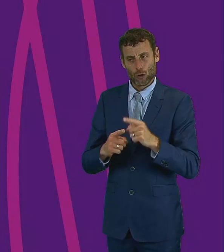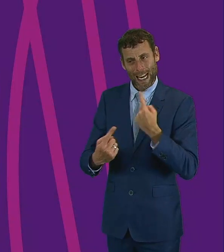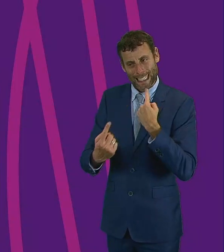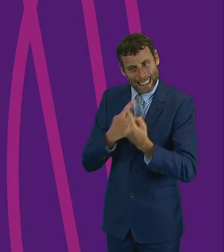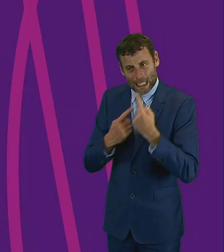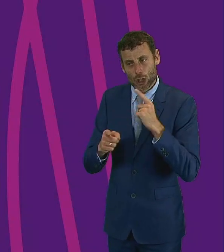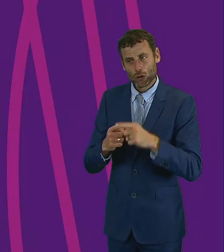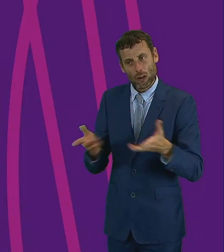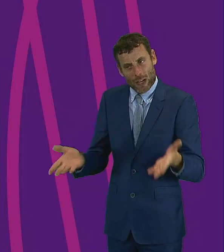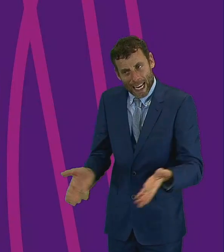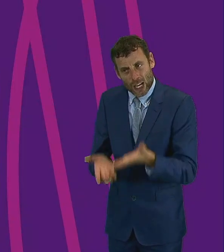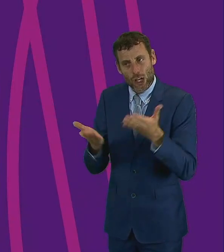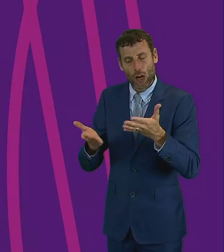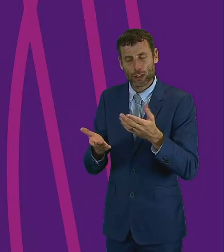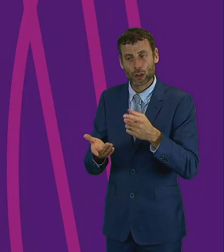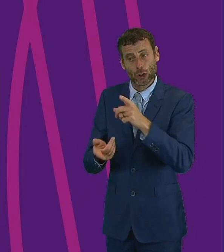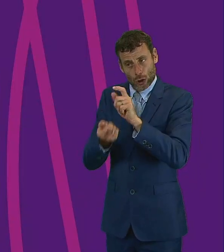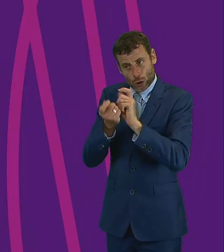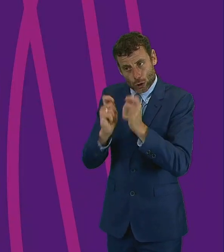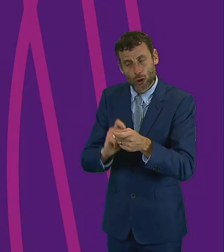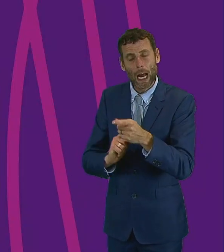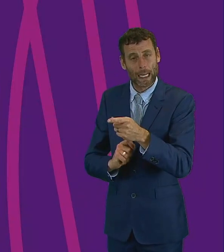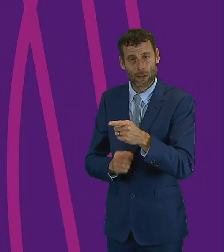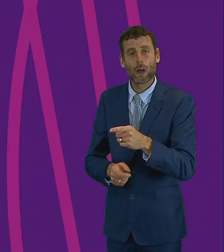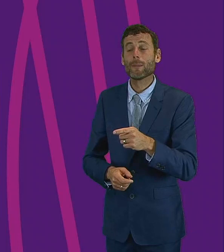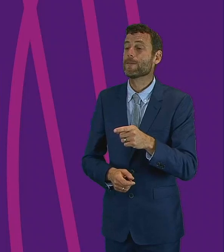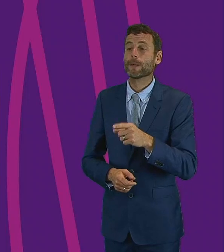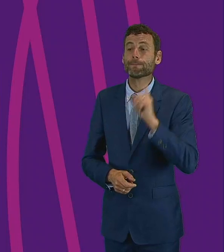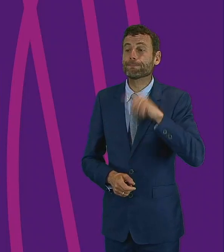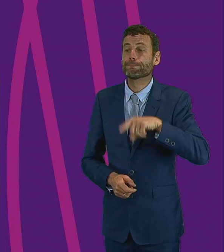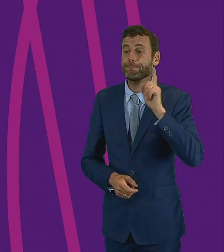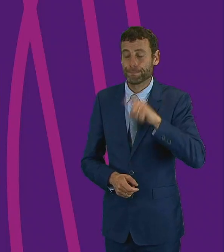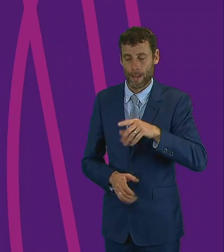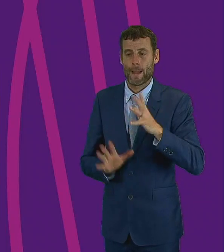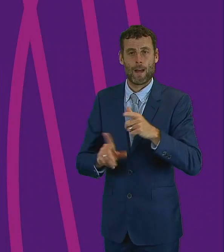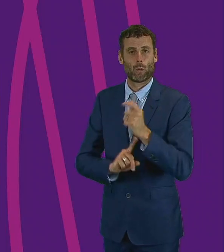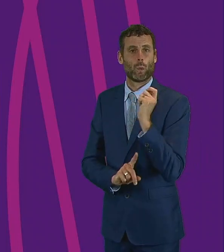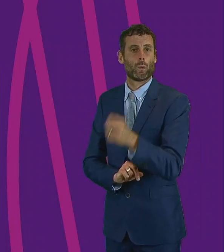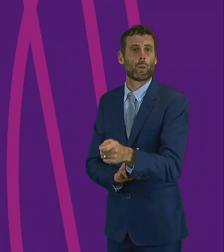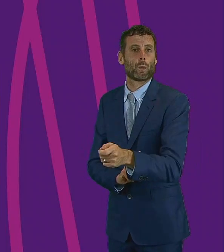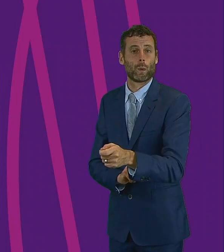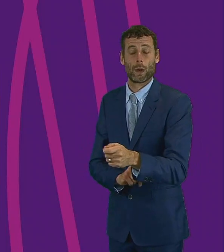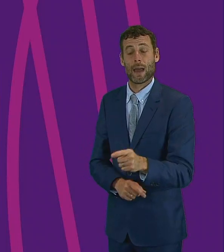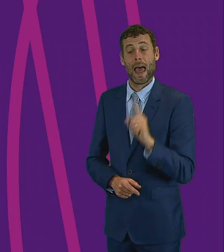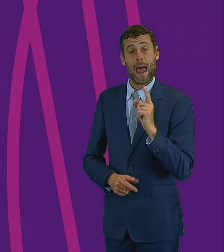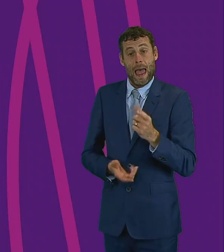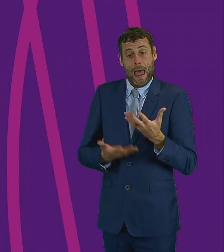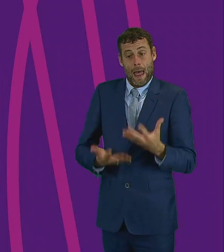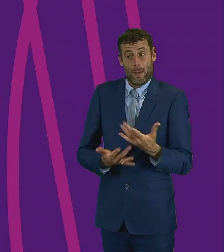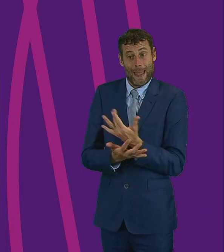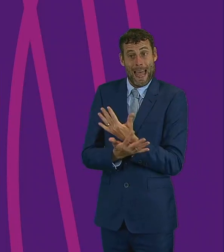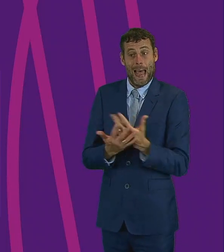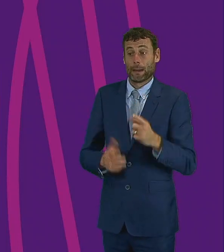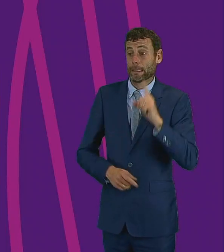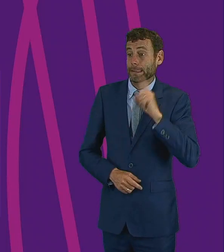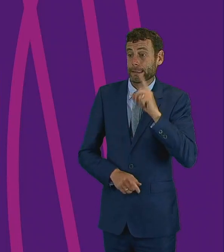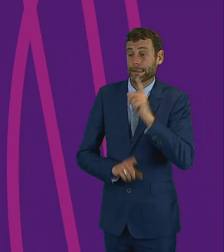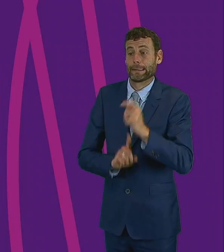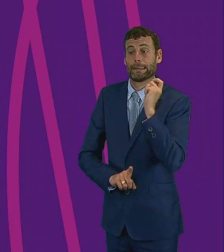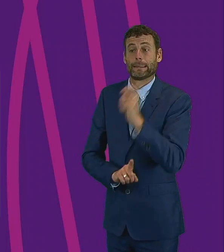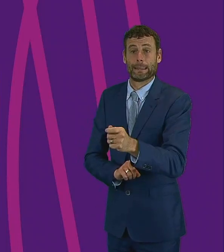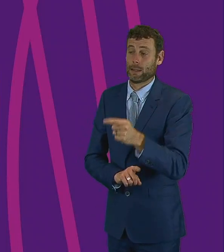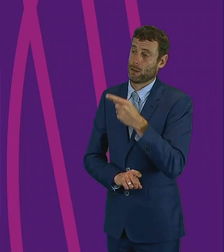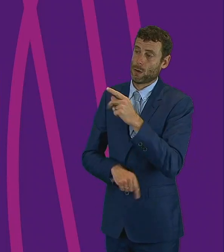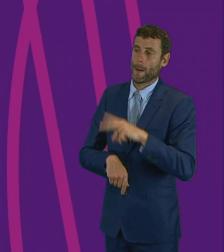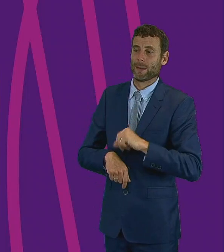comply are the first priorities, and enforcement is taken where these fail. The latest data available on Police Scotland's own website